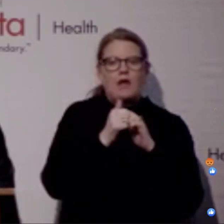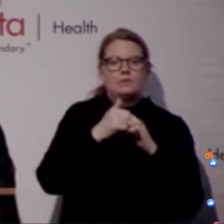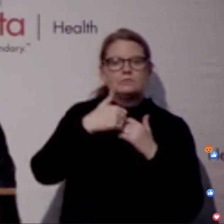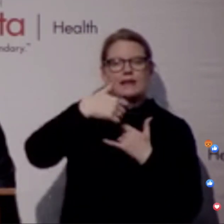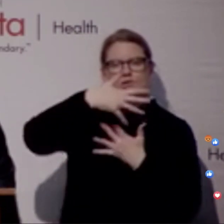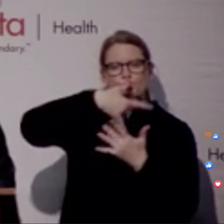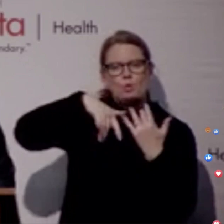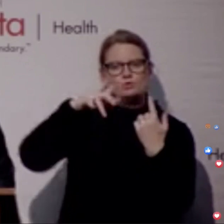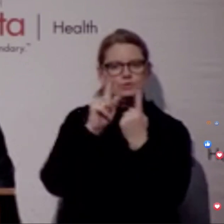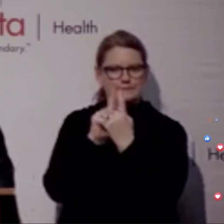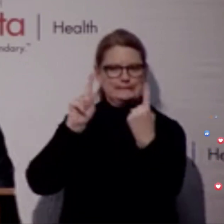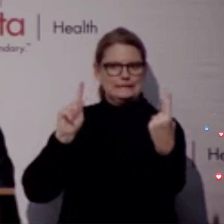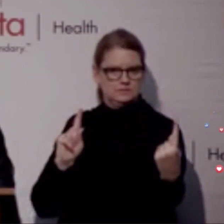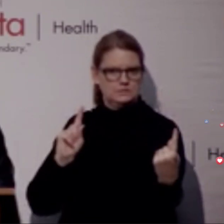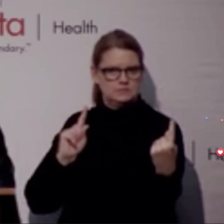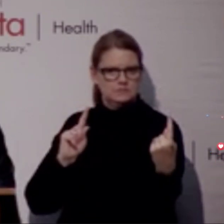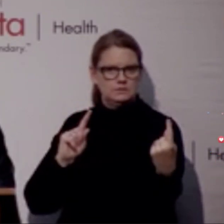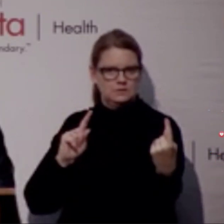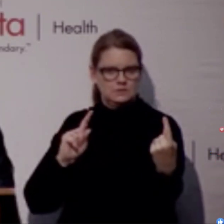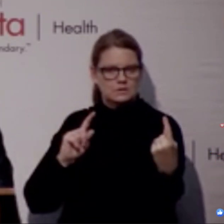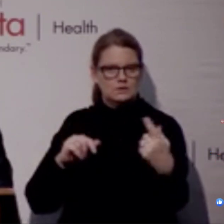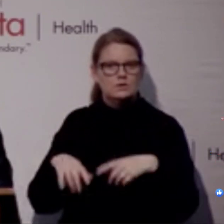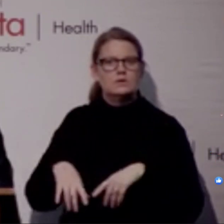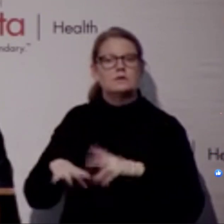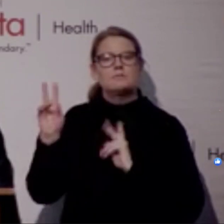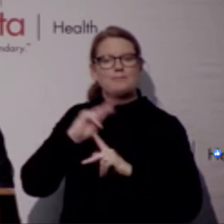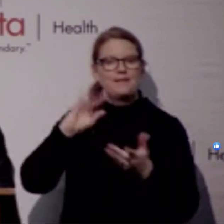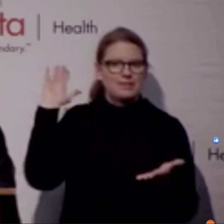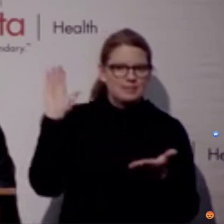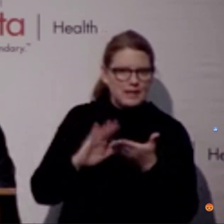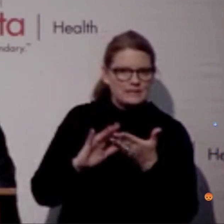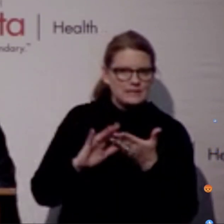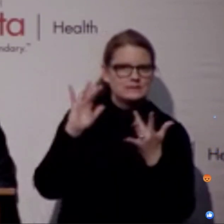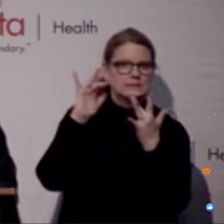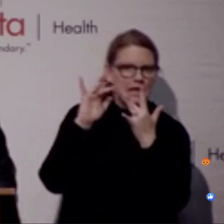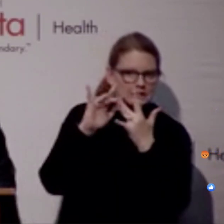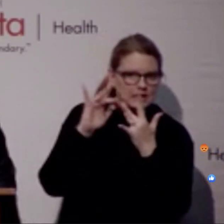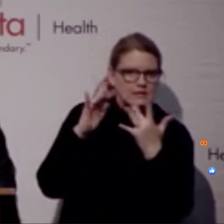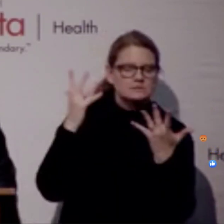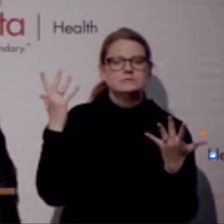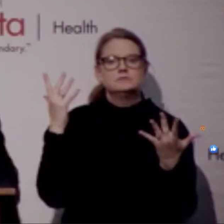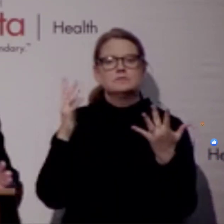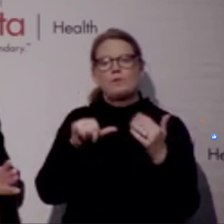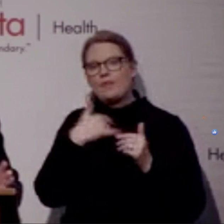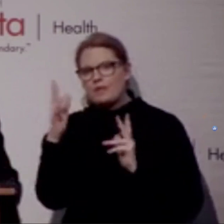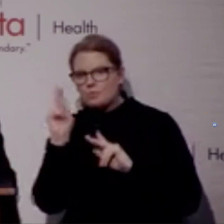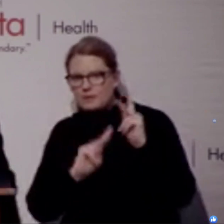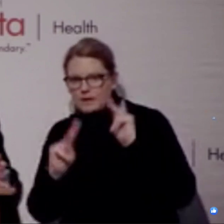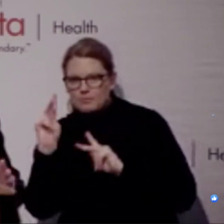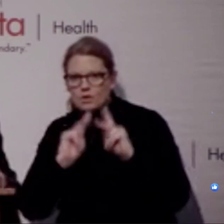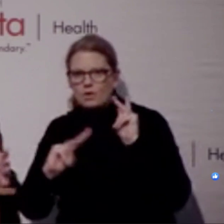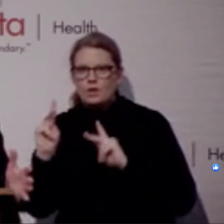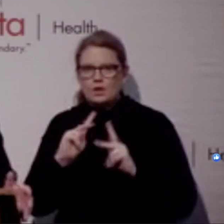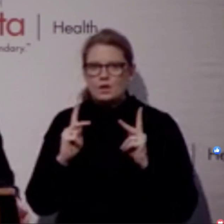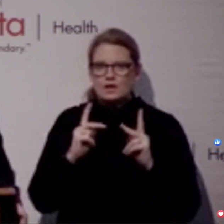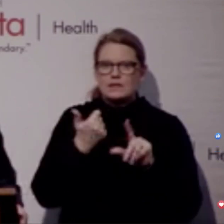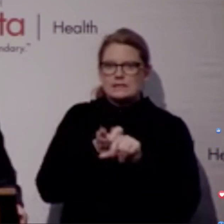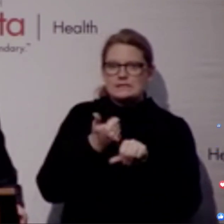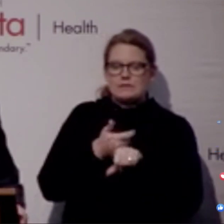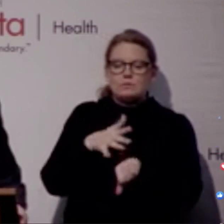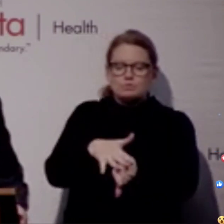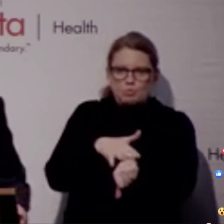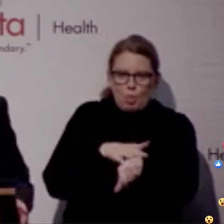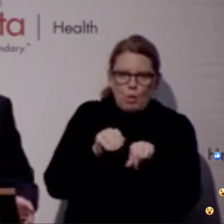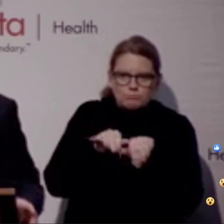distancing, is that people have less contact with other people, and therefore it slows the